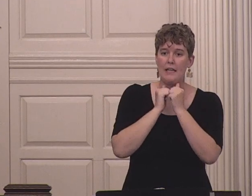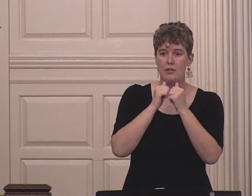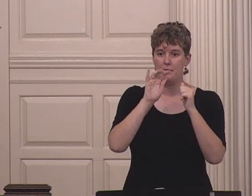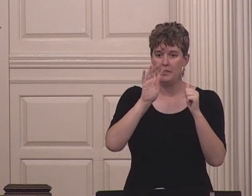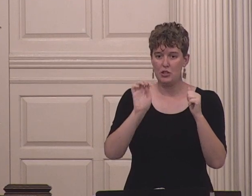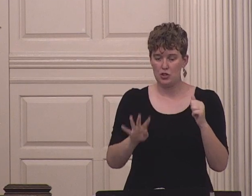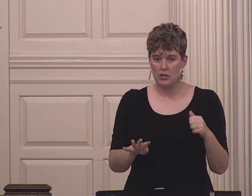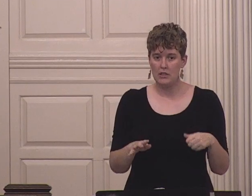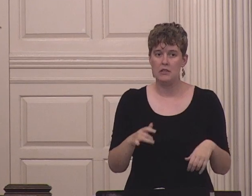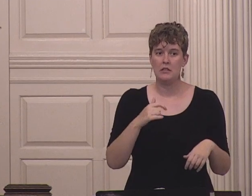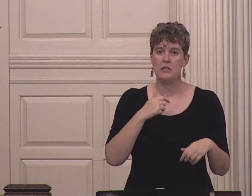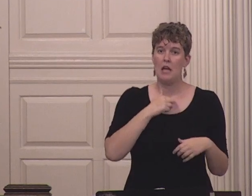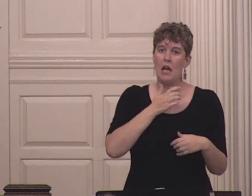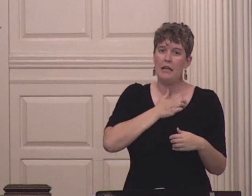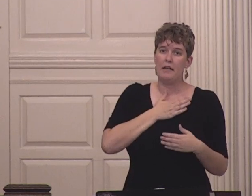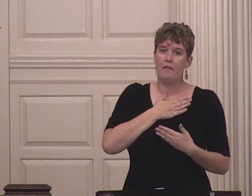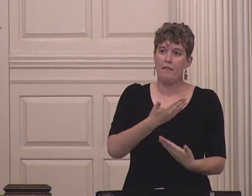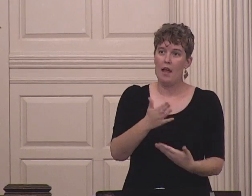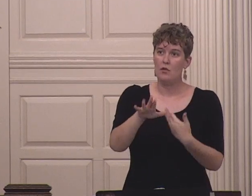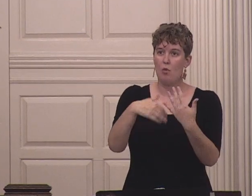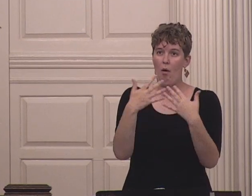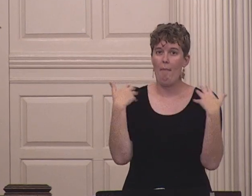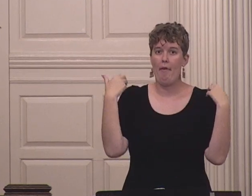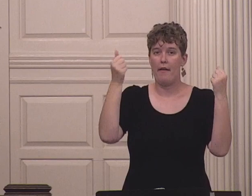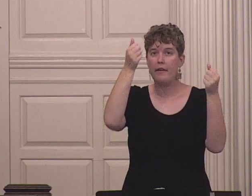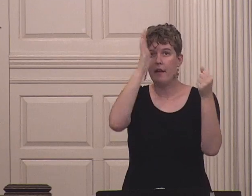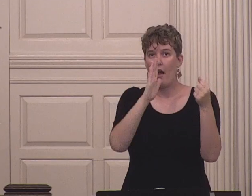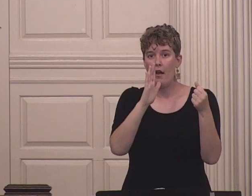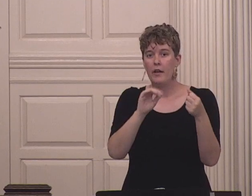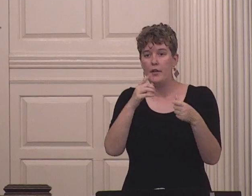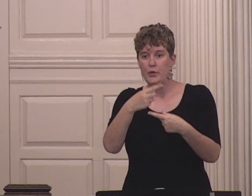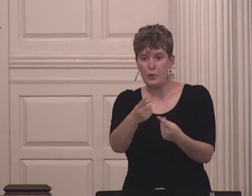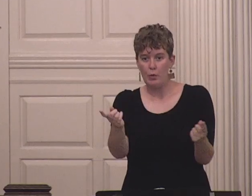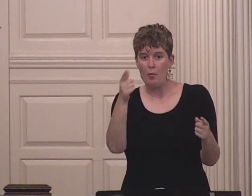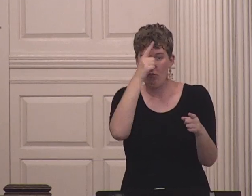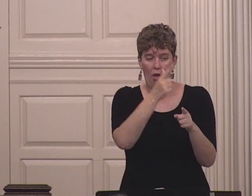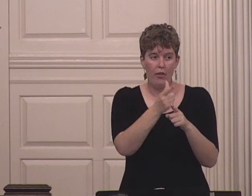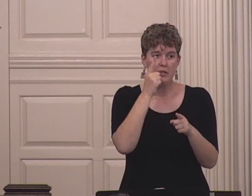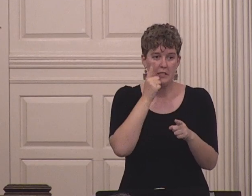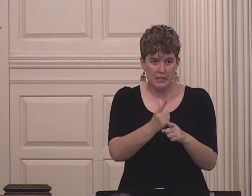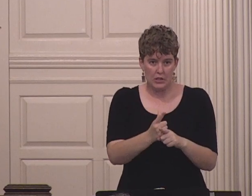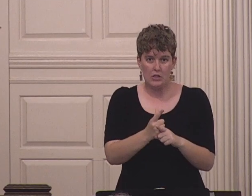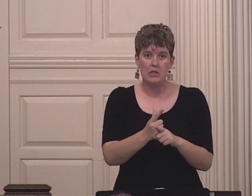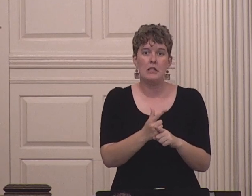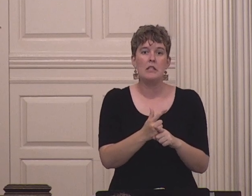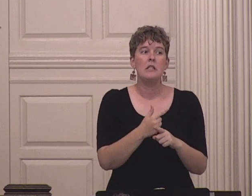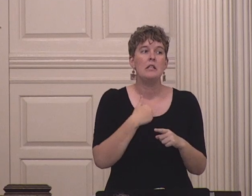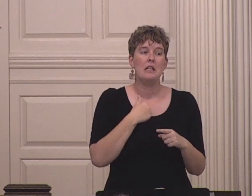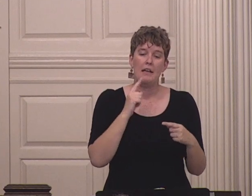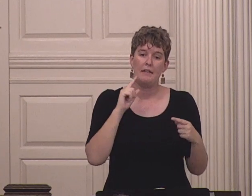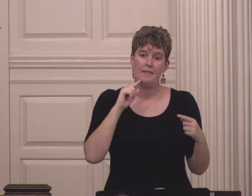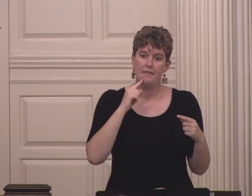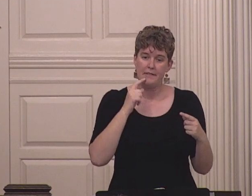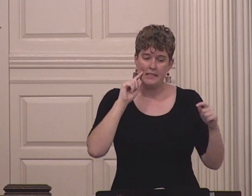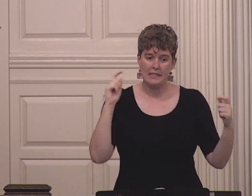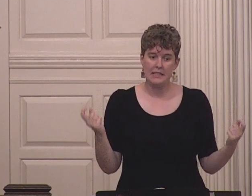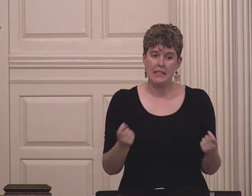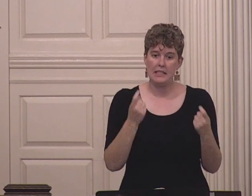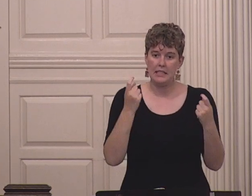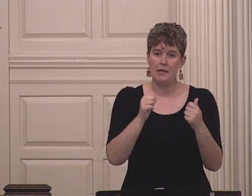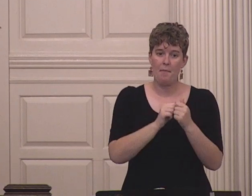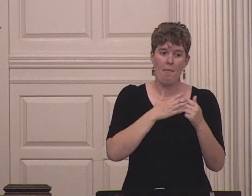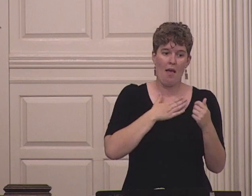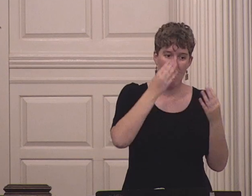I confess to the Almighty God and to my brothers and sisters that I have greatly sinned in